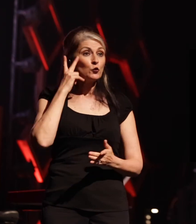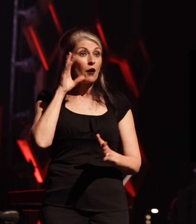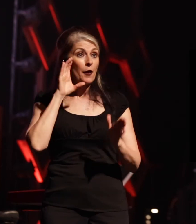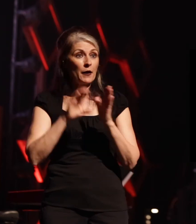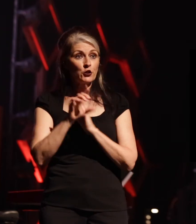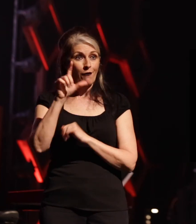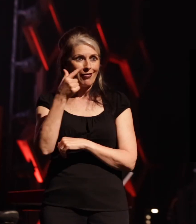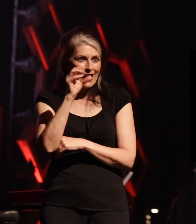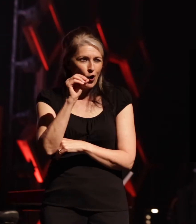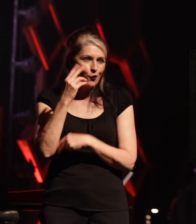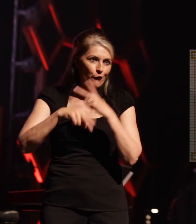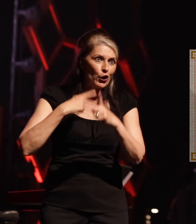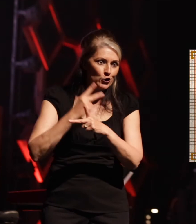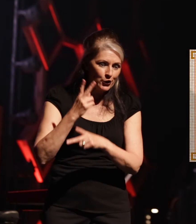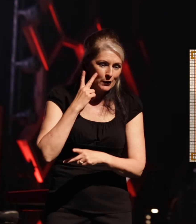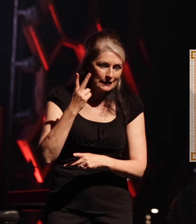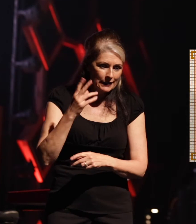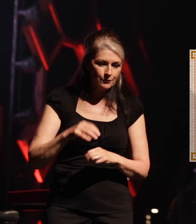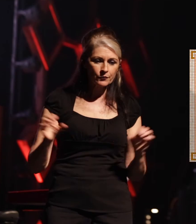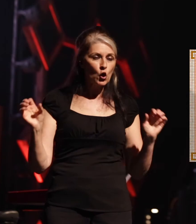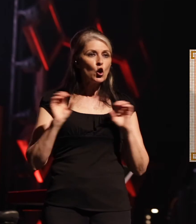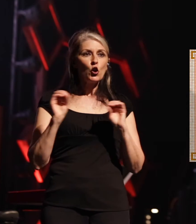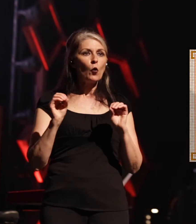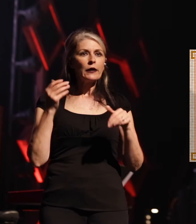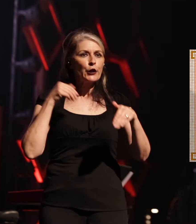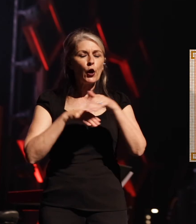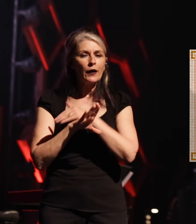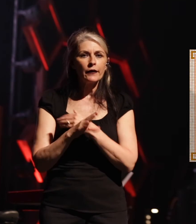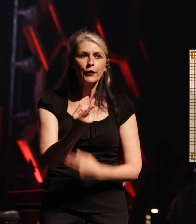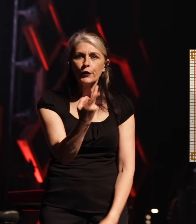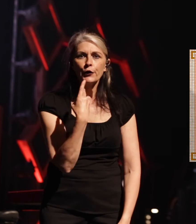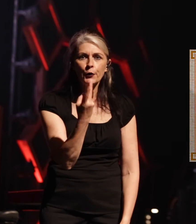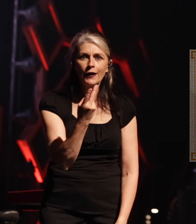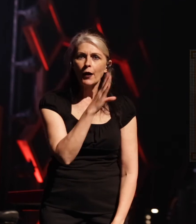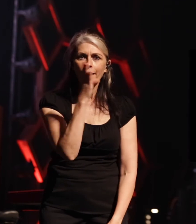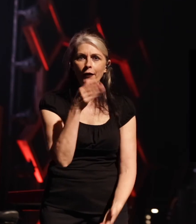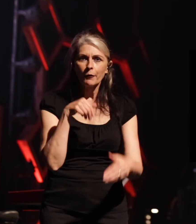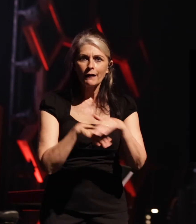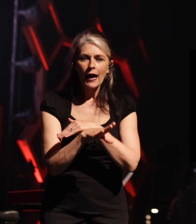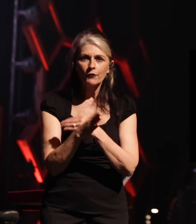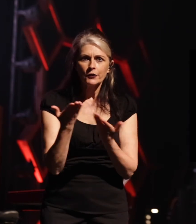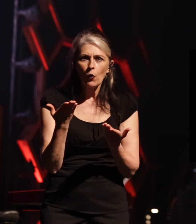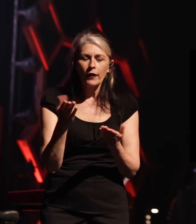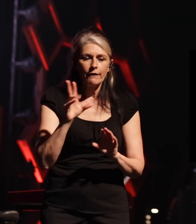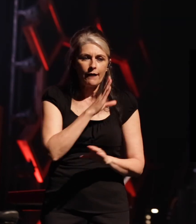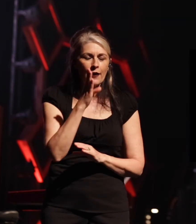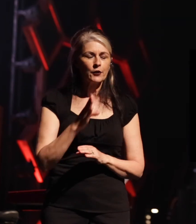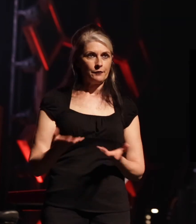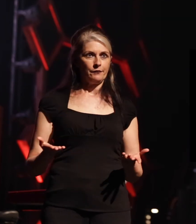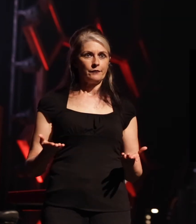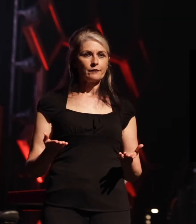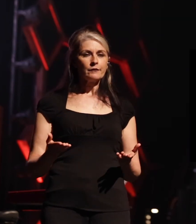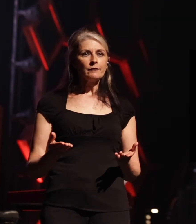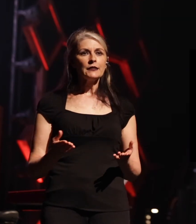you can see that. No one went back there. You and I would never be allowed to go into the Holy of Holies. In fact, a common worshiper would